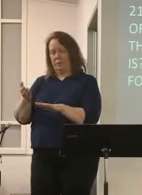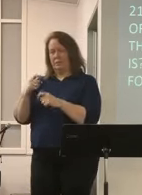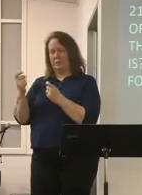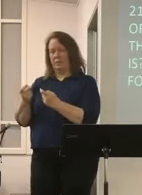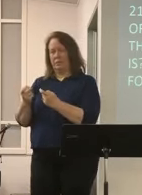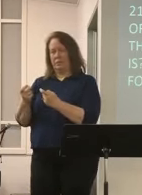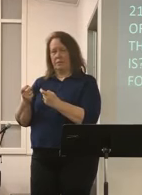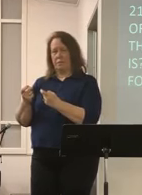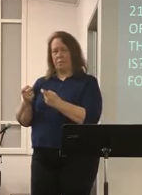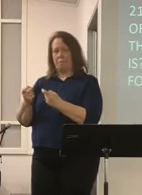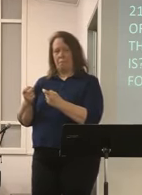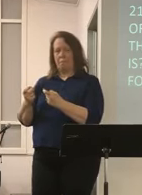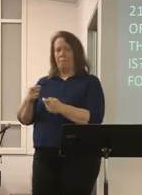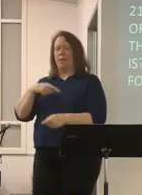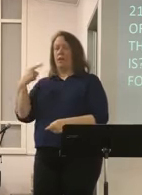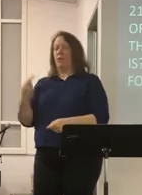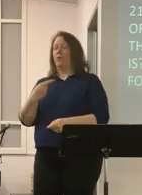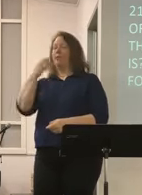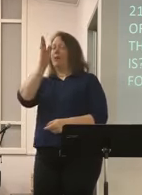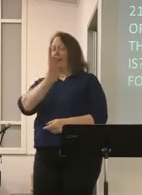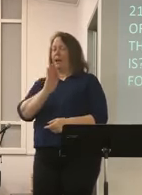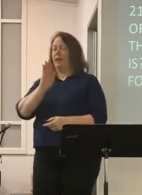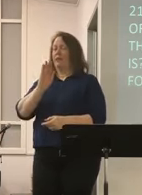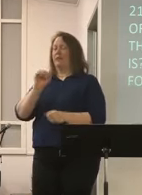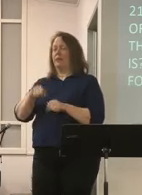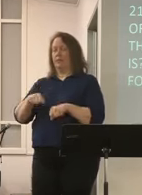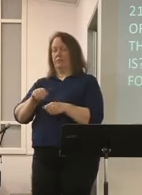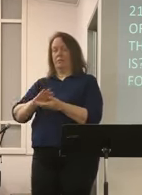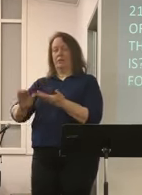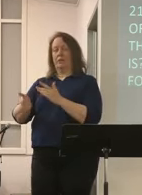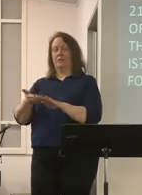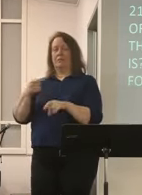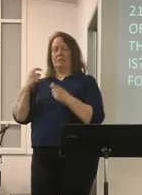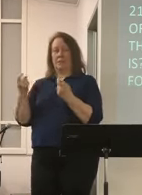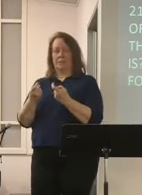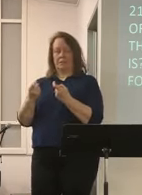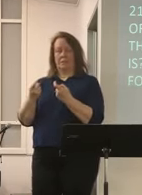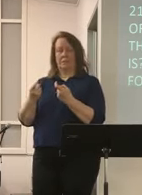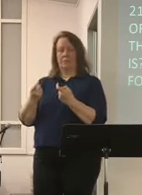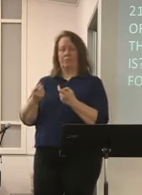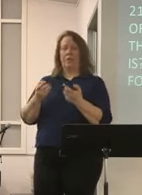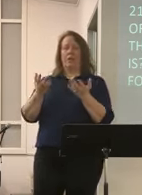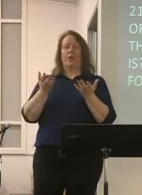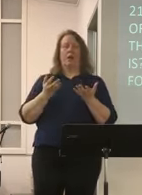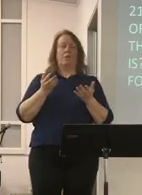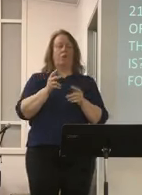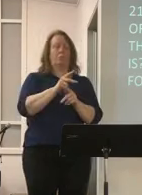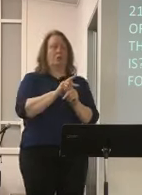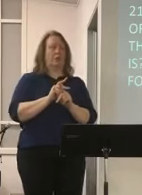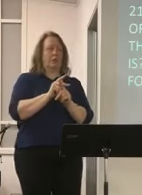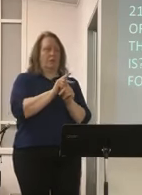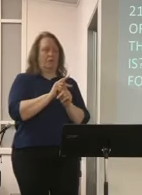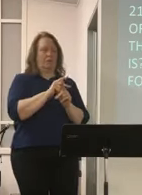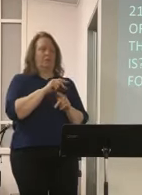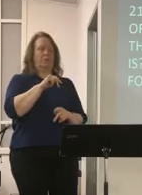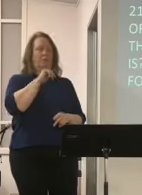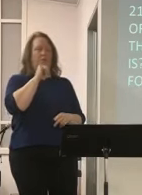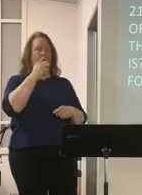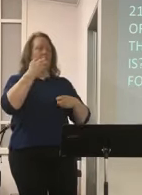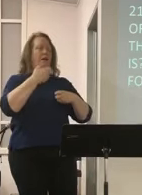sins. Only God can forgive sins. And I want to be careful here not to be too hard